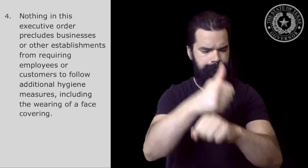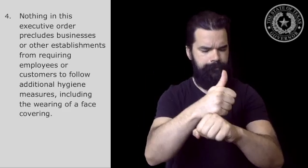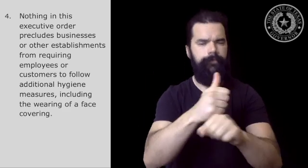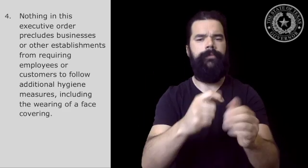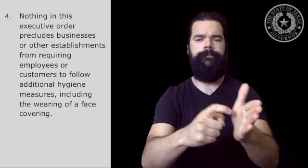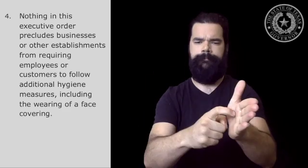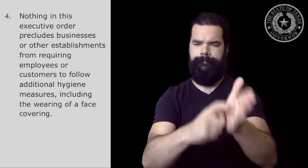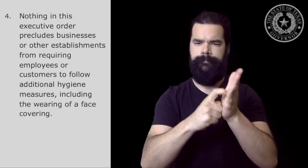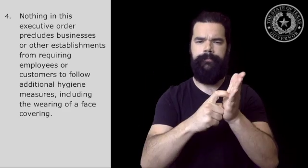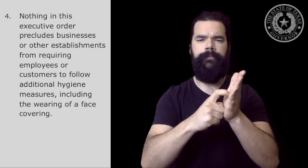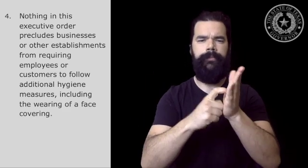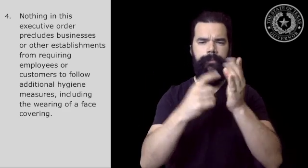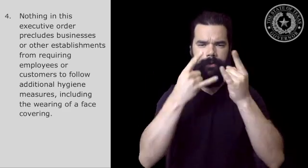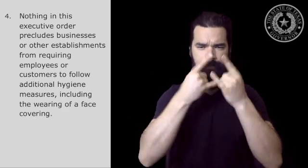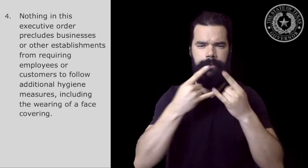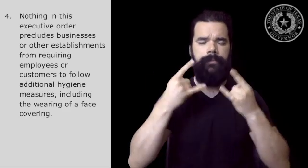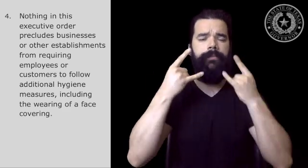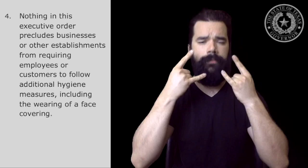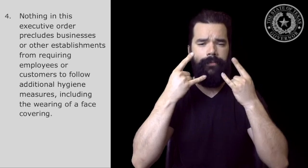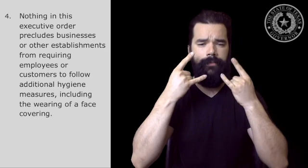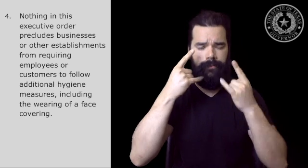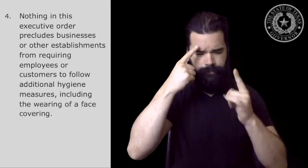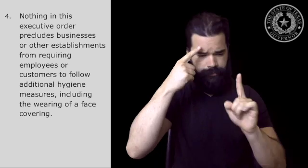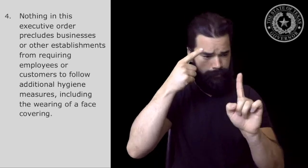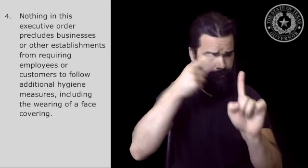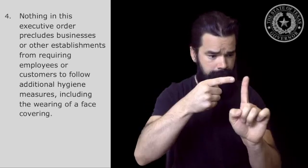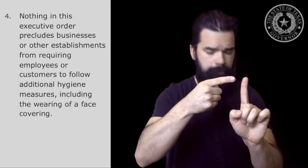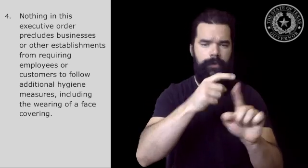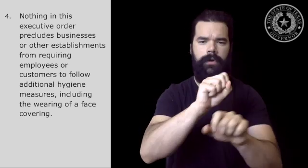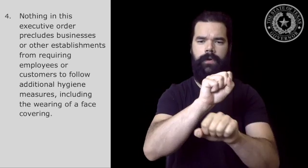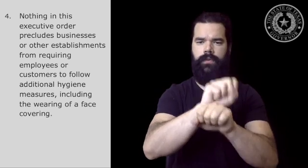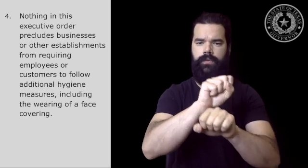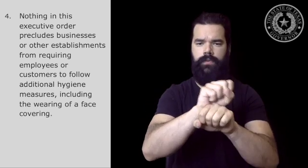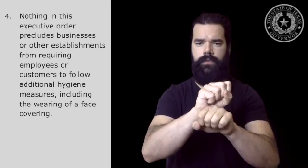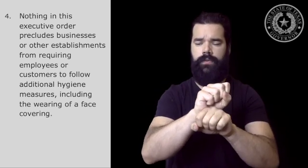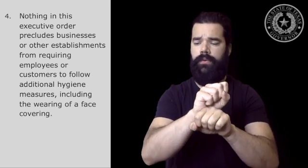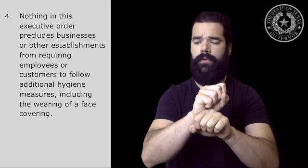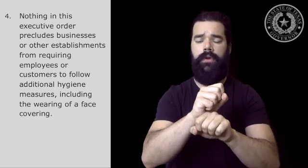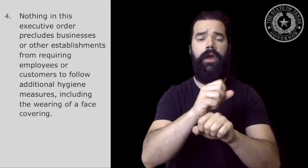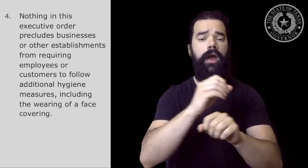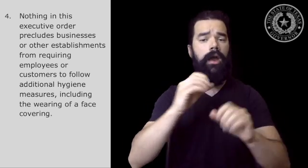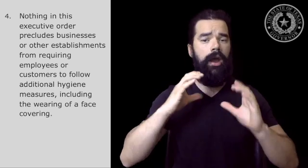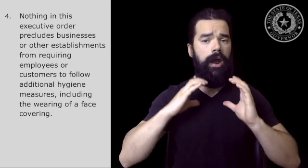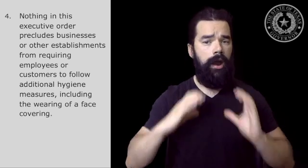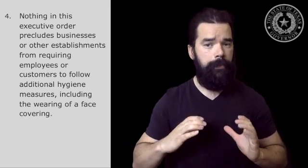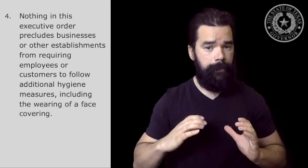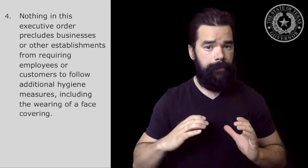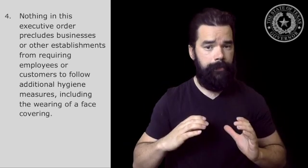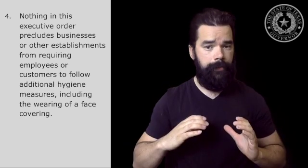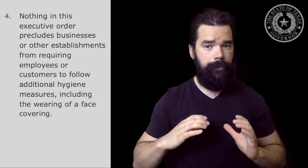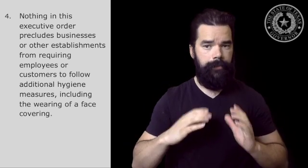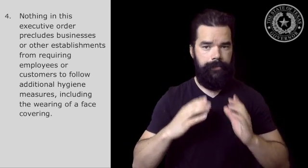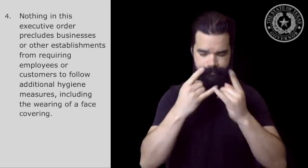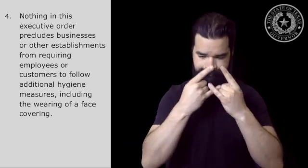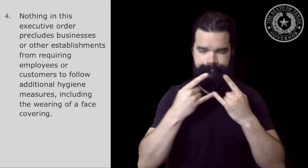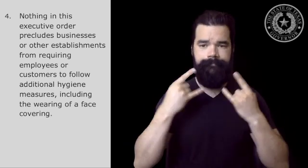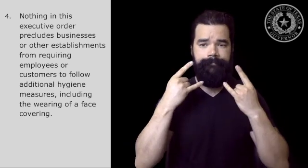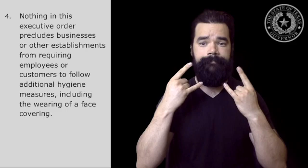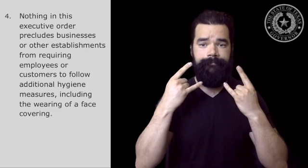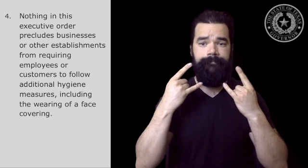or customers to follow additional hygiene measures, including the wearing of a face covering.